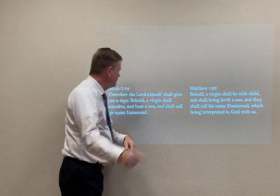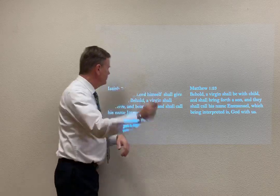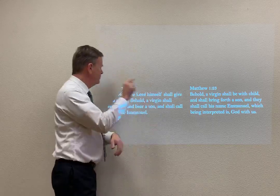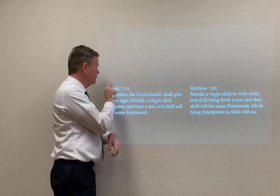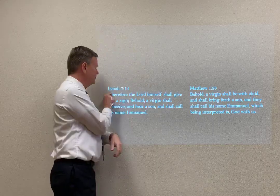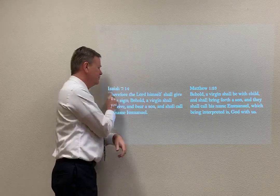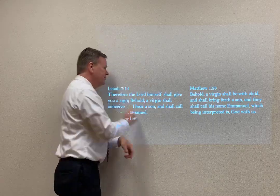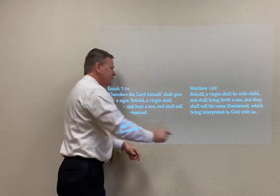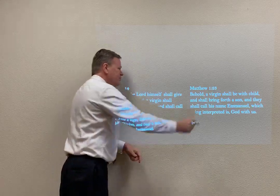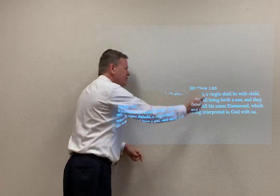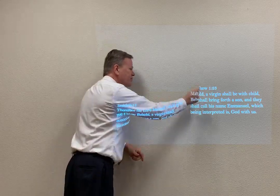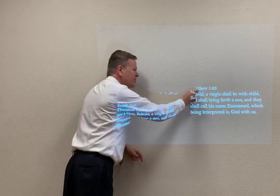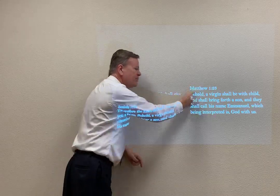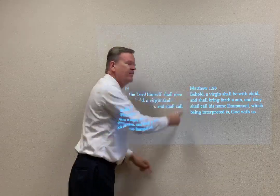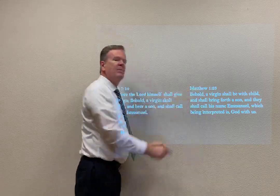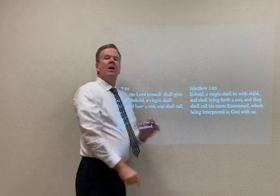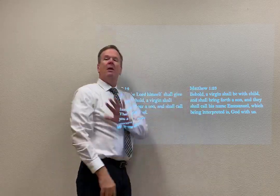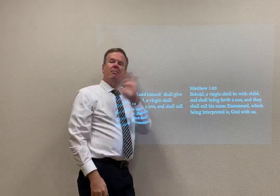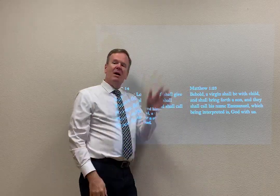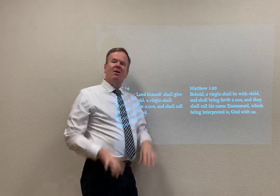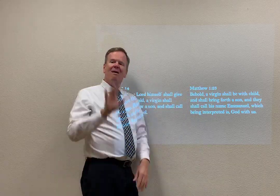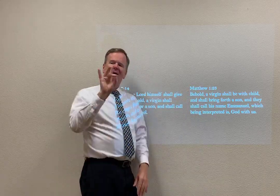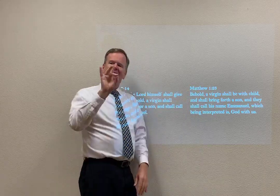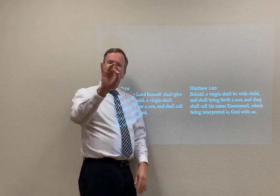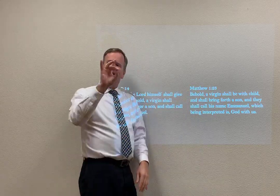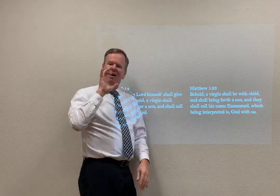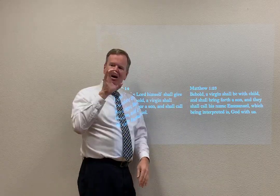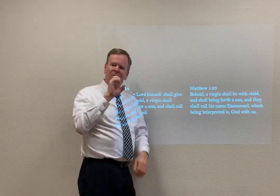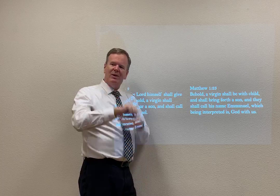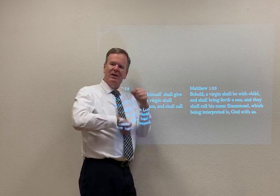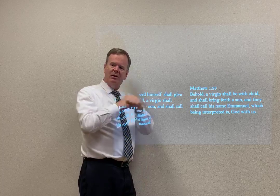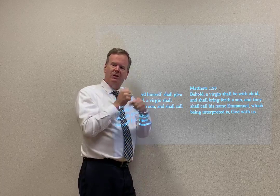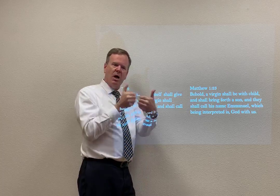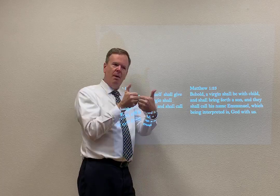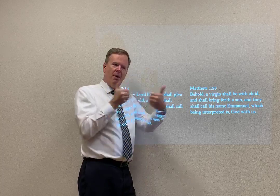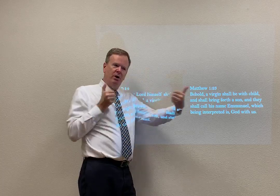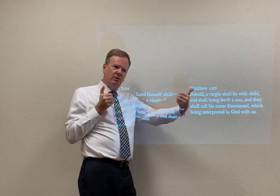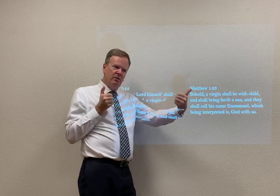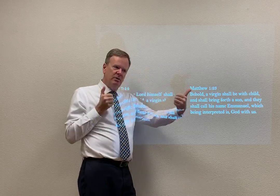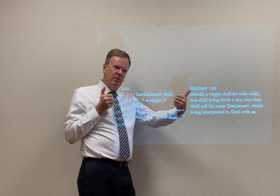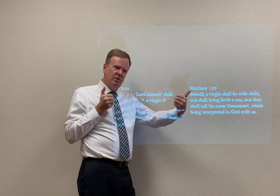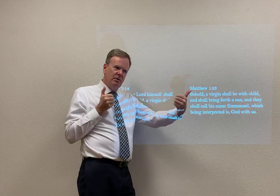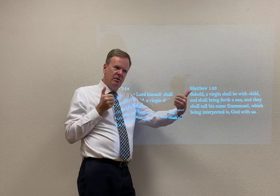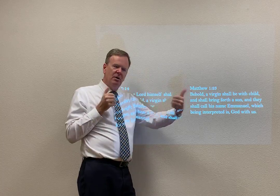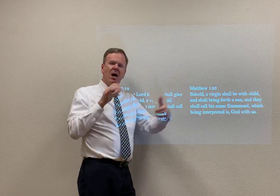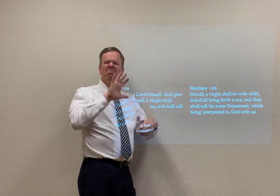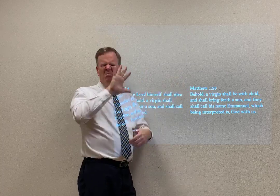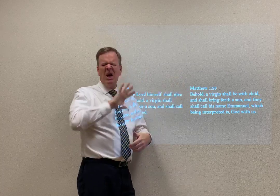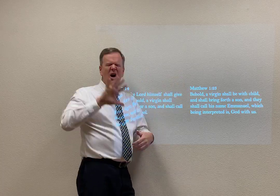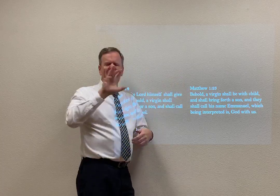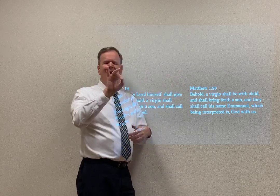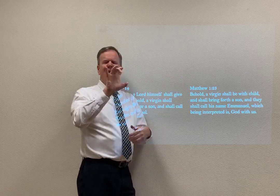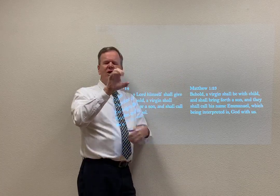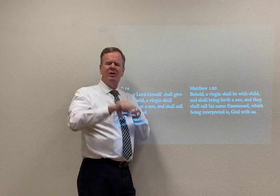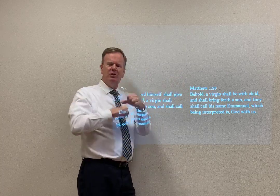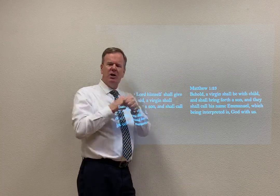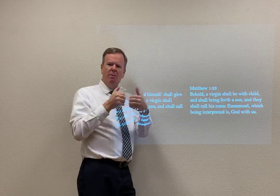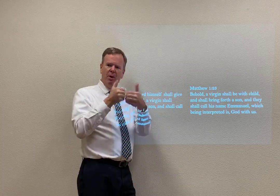Okay? So we have the book of Isaiah and the book of Matthew. They're about 800 years apart in time. About 800